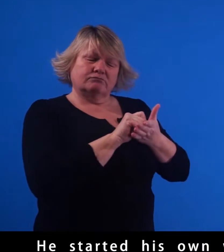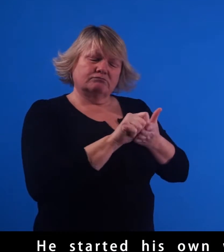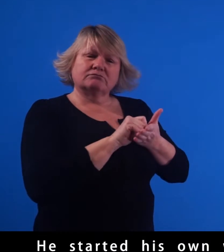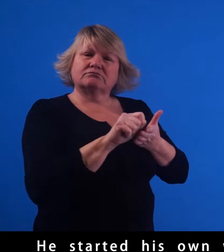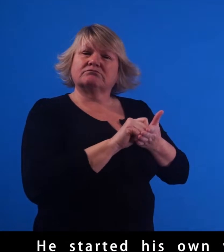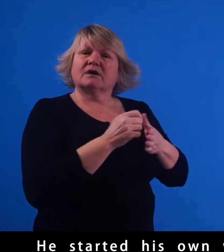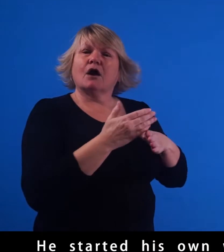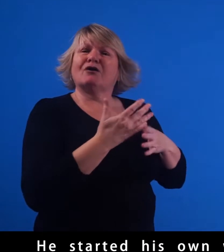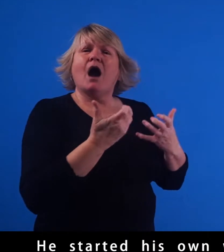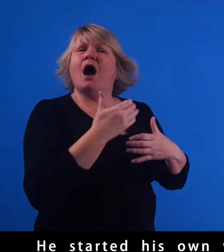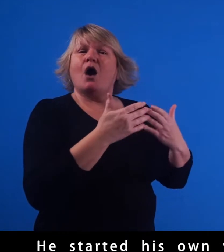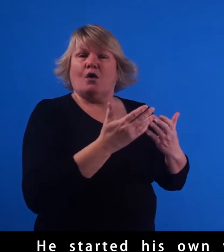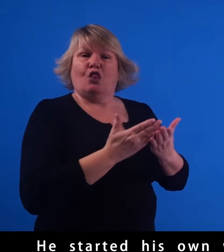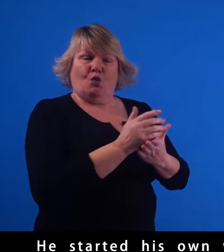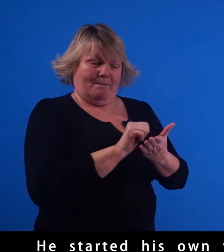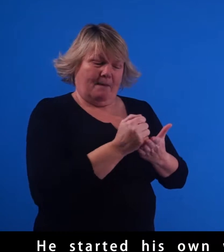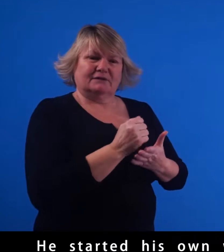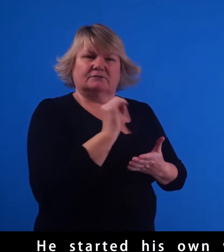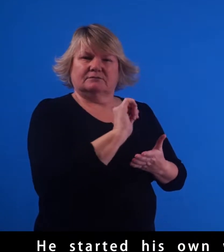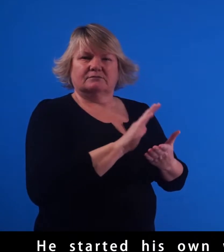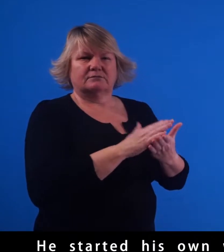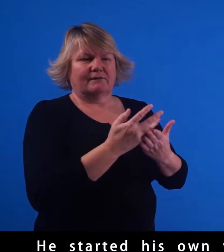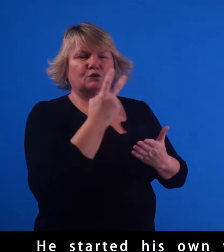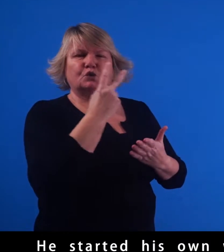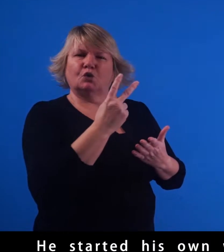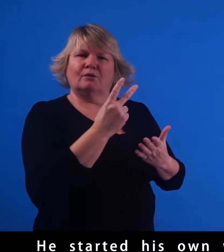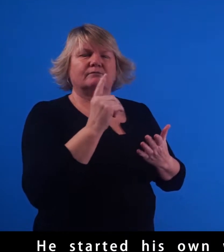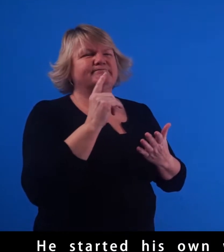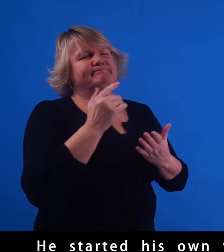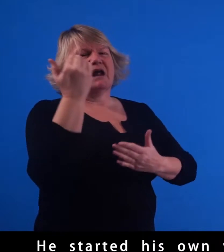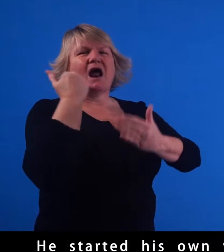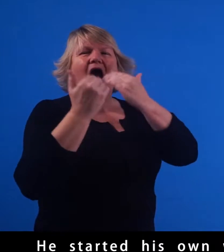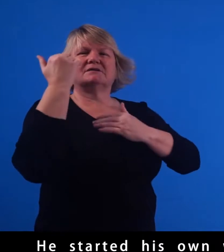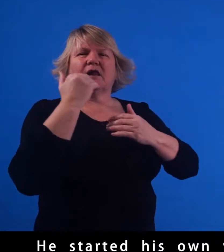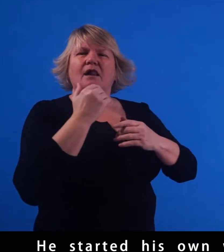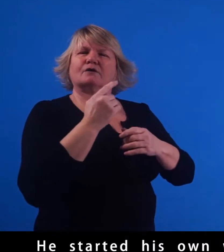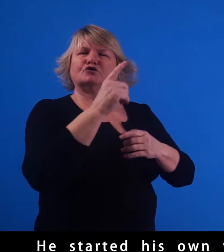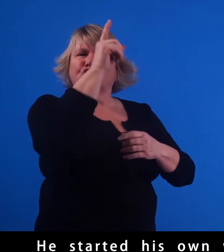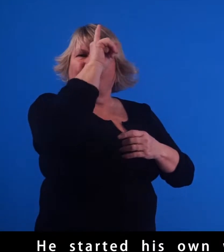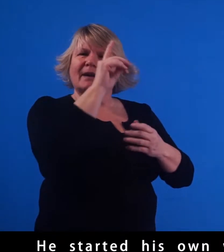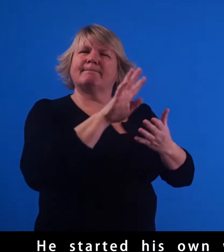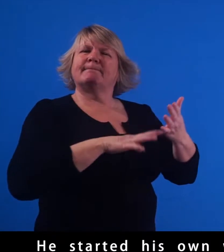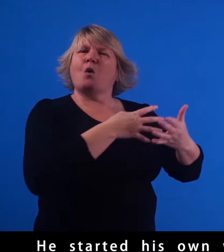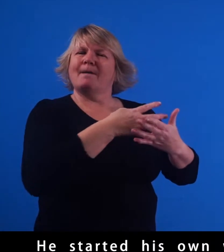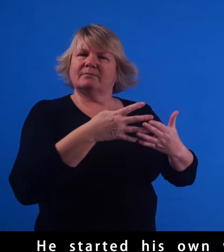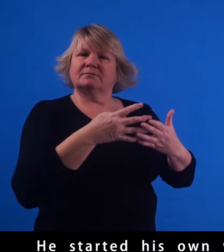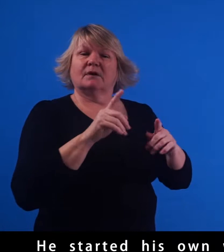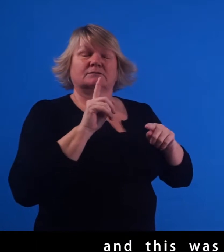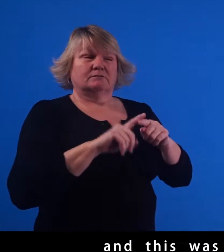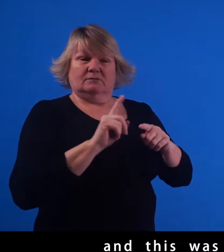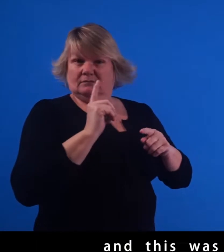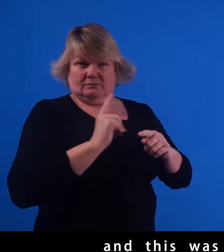He started his own writing career by publishing translations of 2 classical German